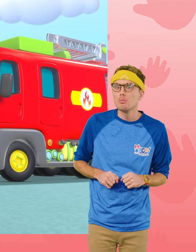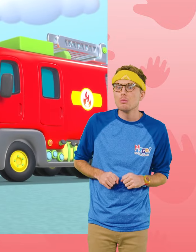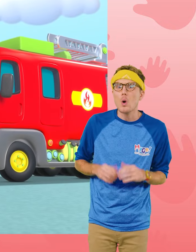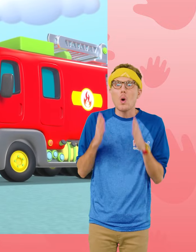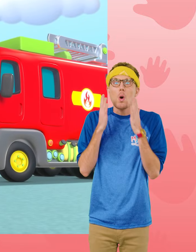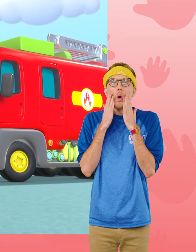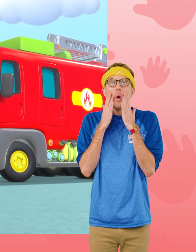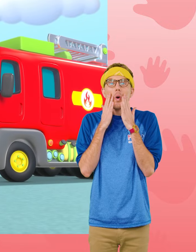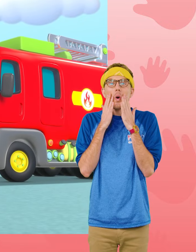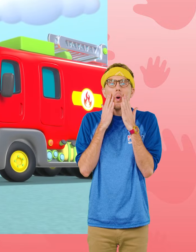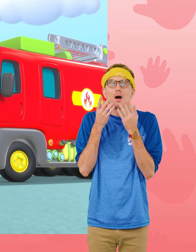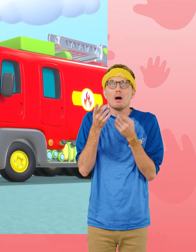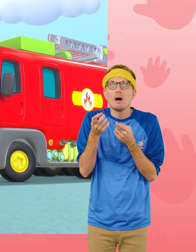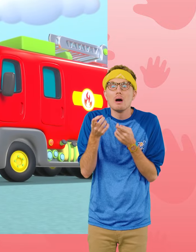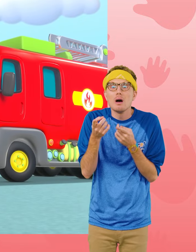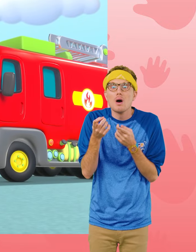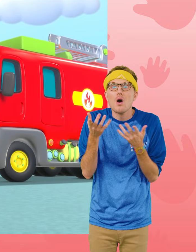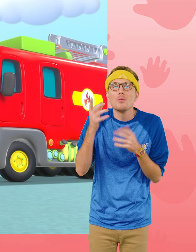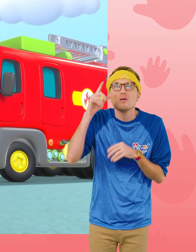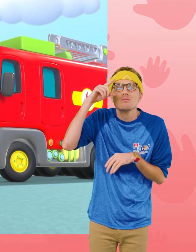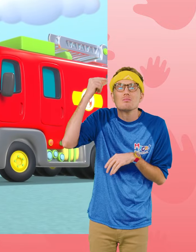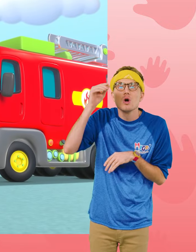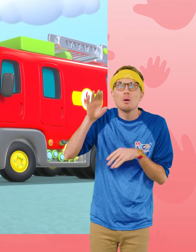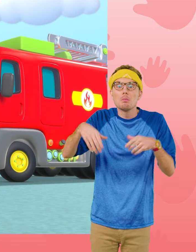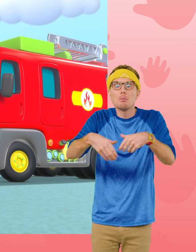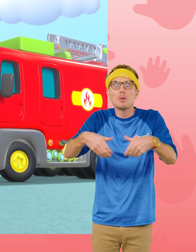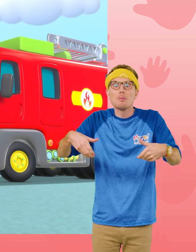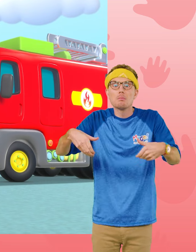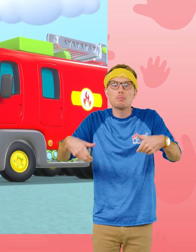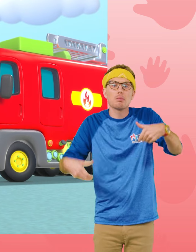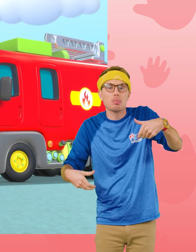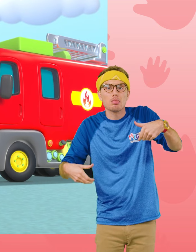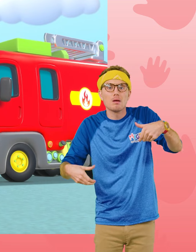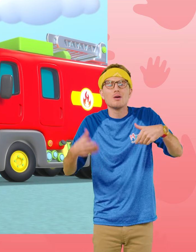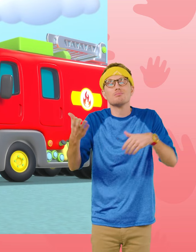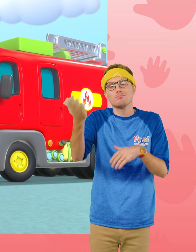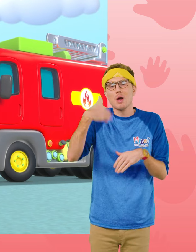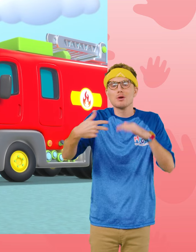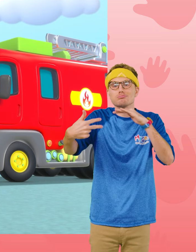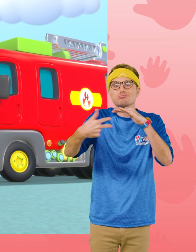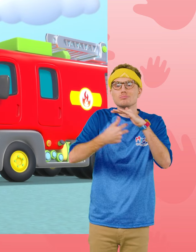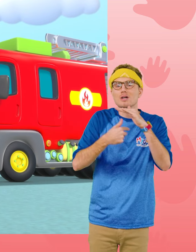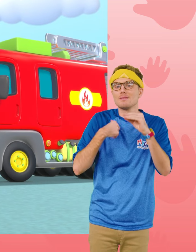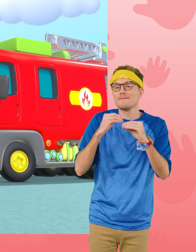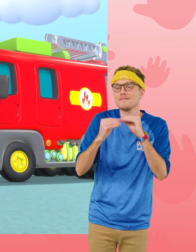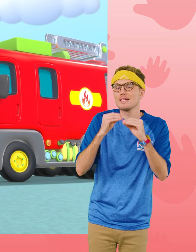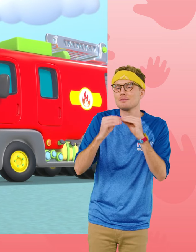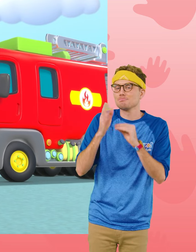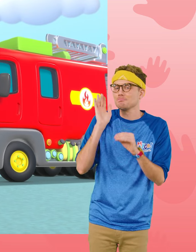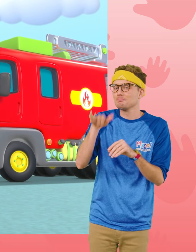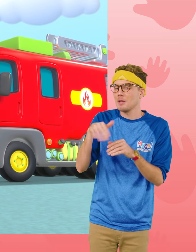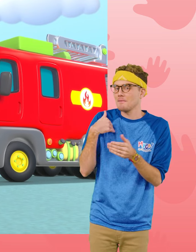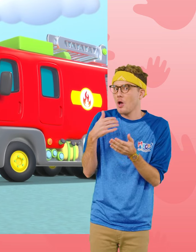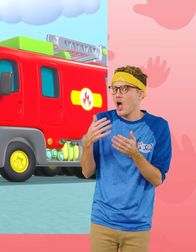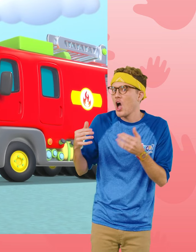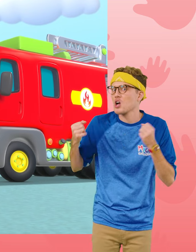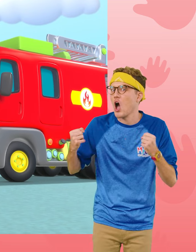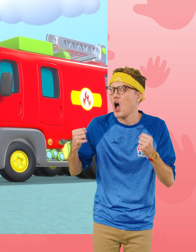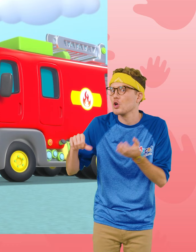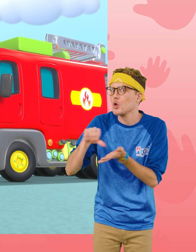Oh dear, Fiona's had a bump to her bumper. Come inside and let's fix it. Green, we'll need